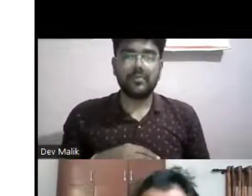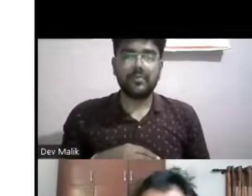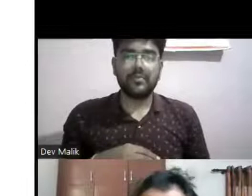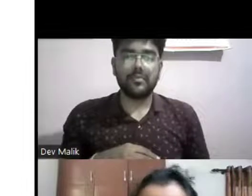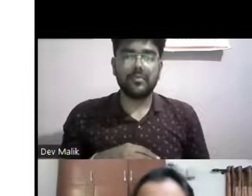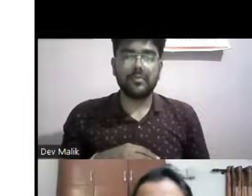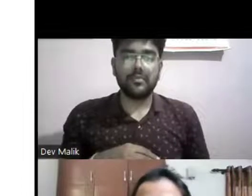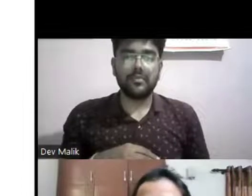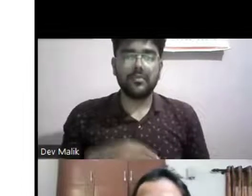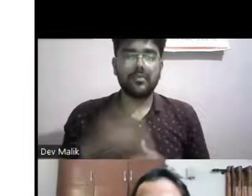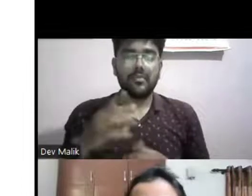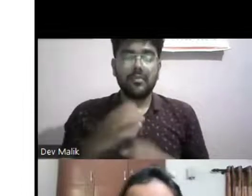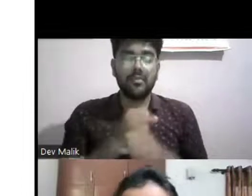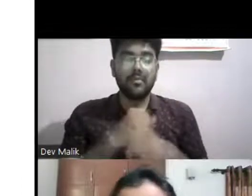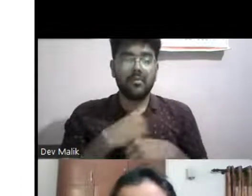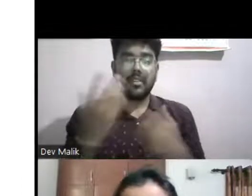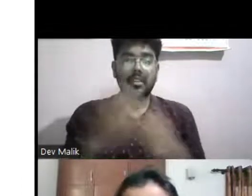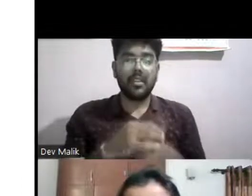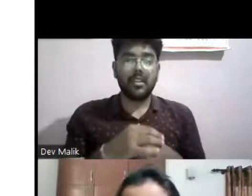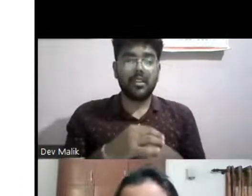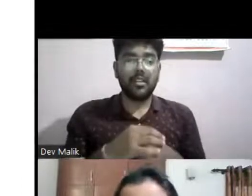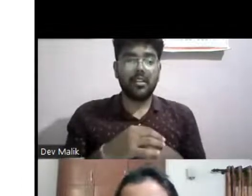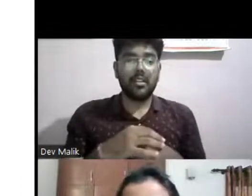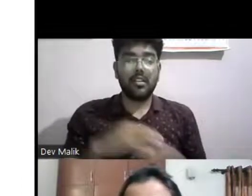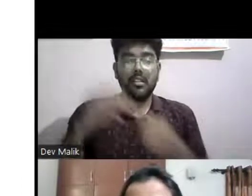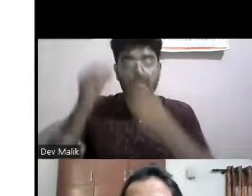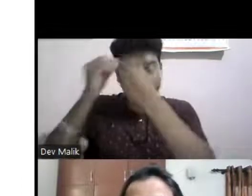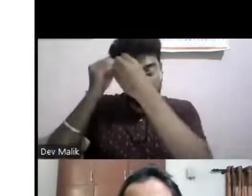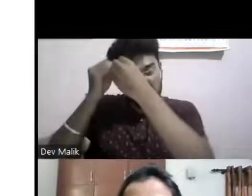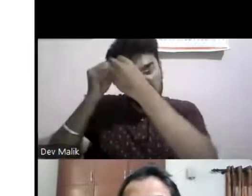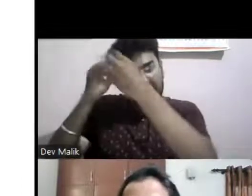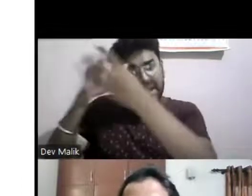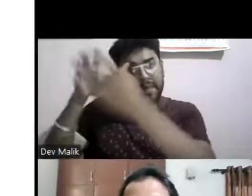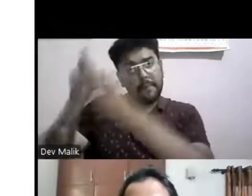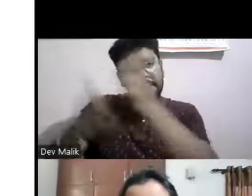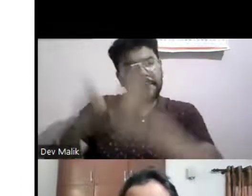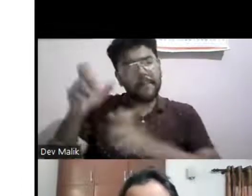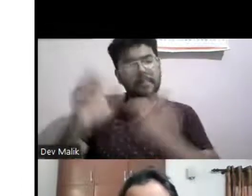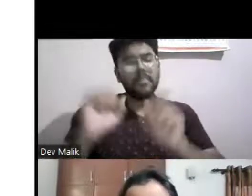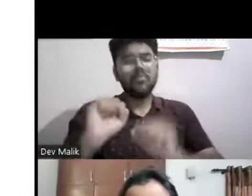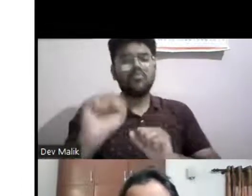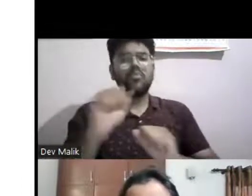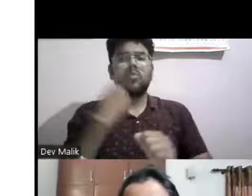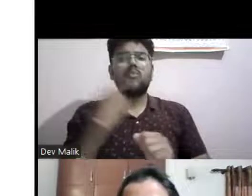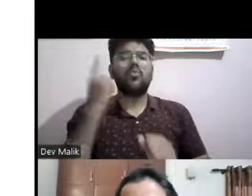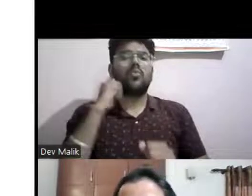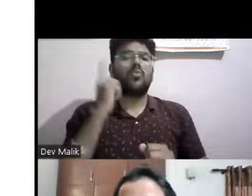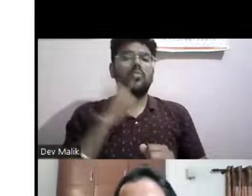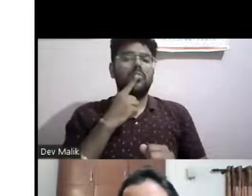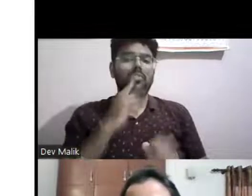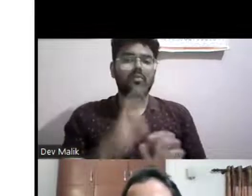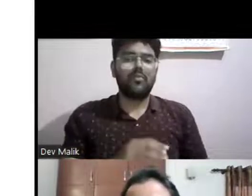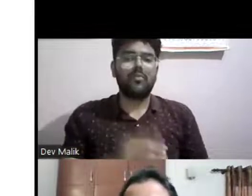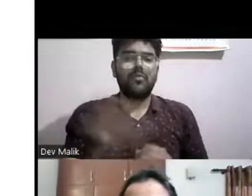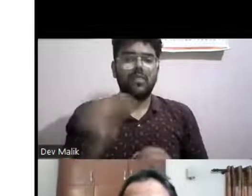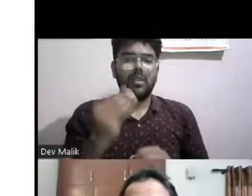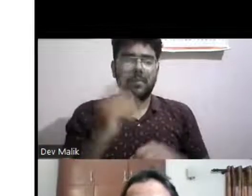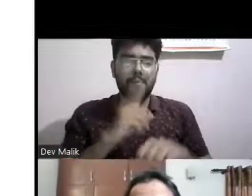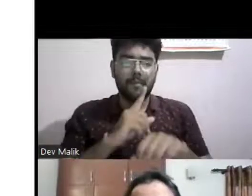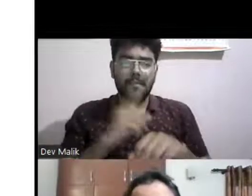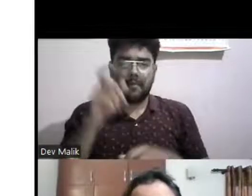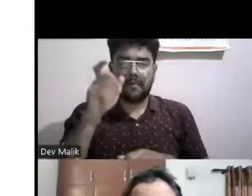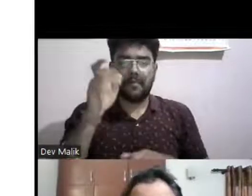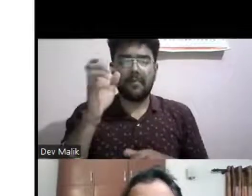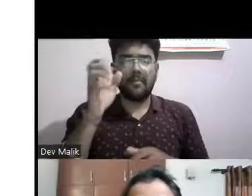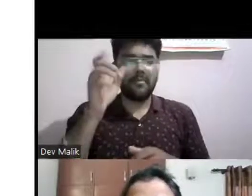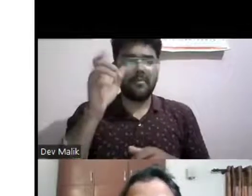and it creates that entire cloud around the people who are deaf. Somebody who is audist, somebody who